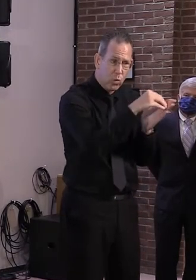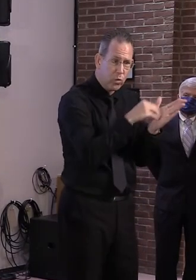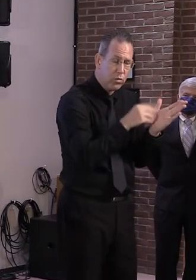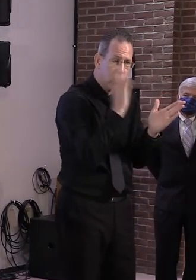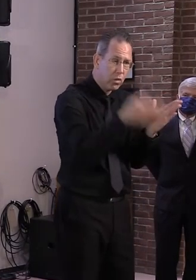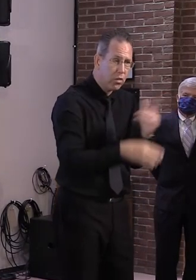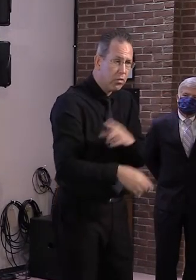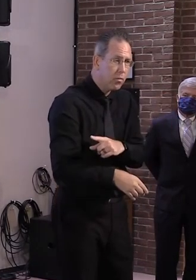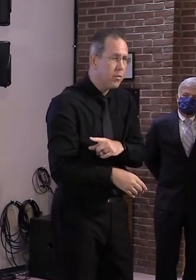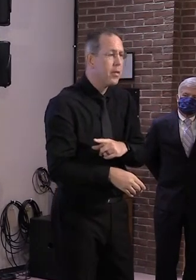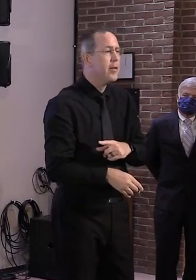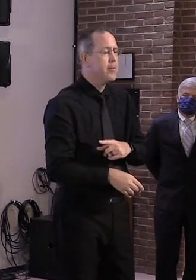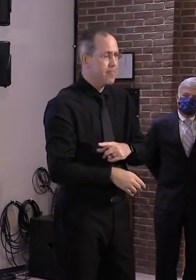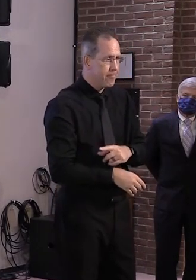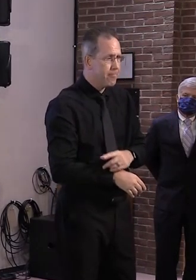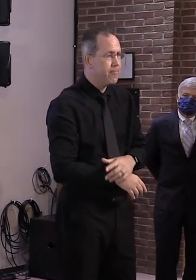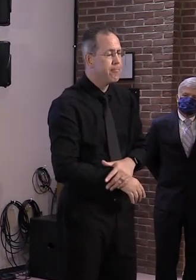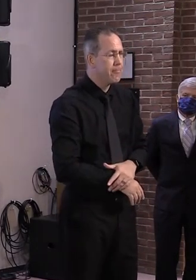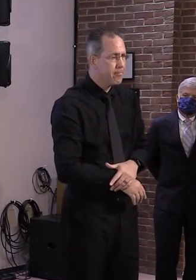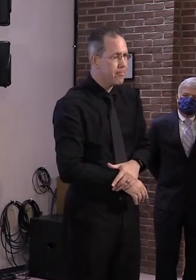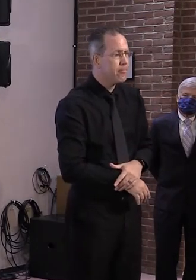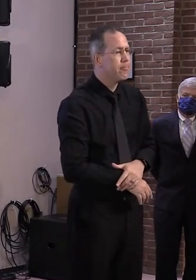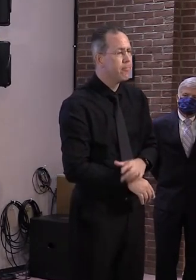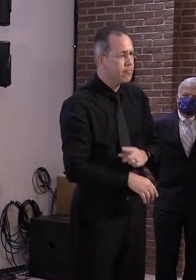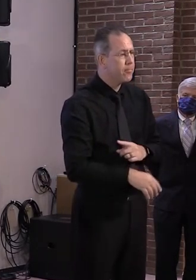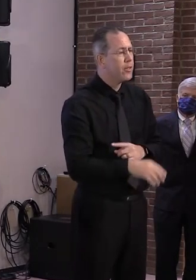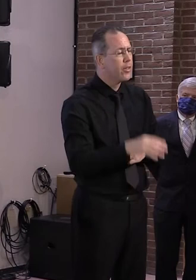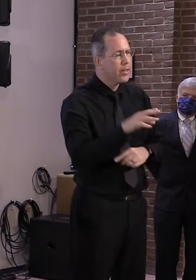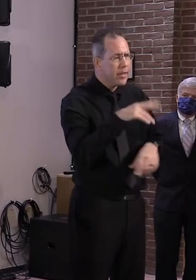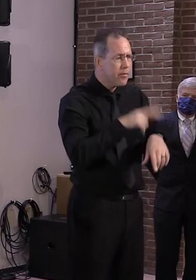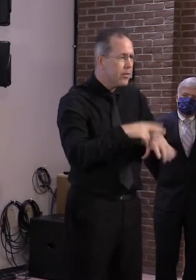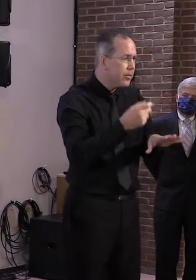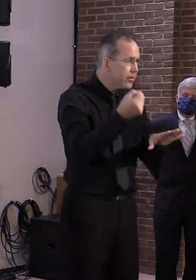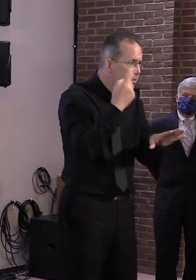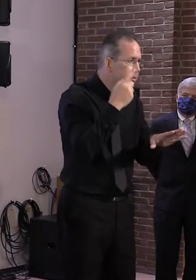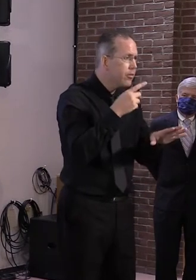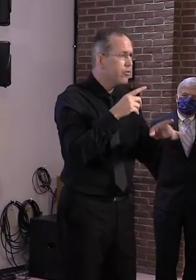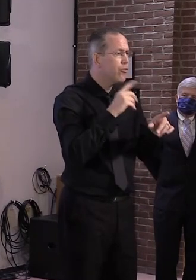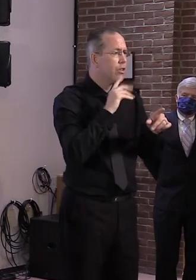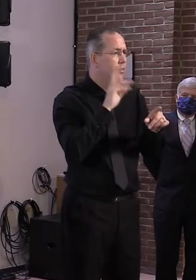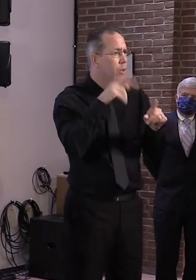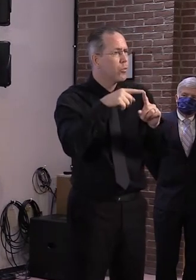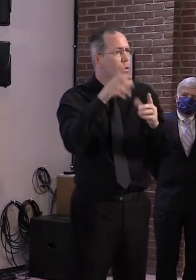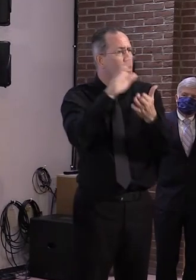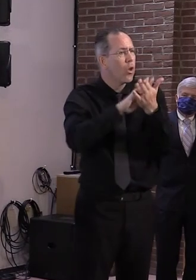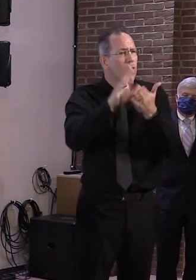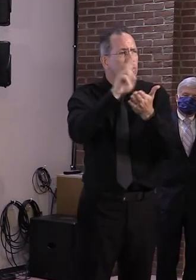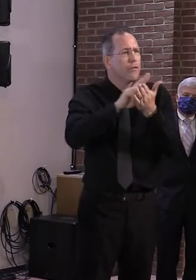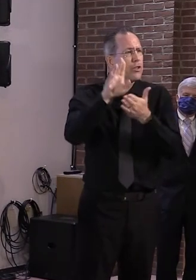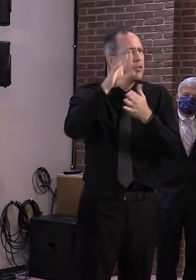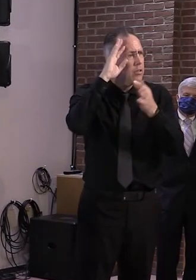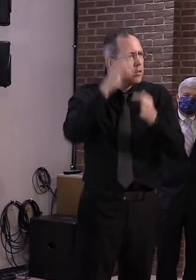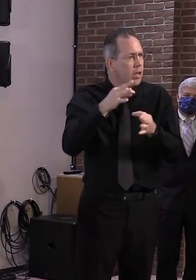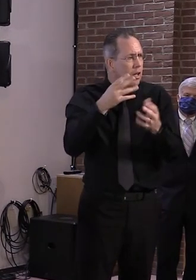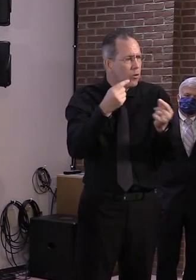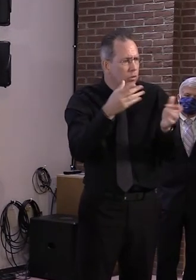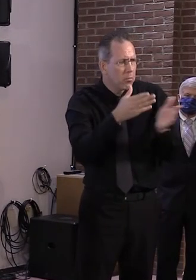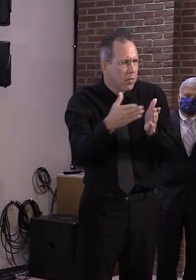universities and colleges will dictate when that happens, because we want to anticipate anything of that nature.